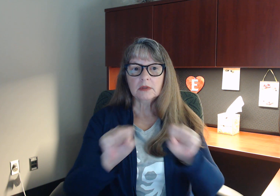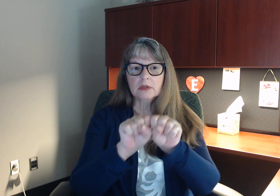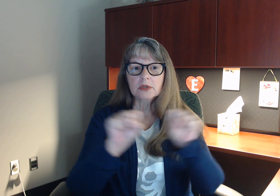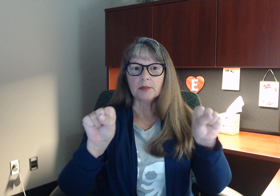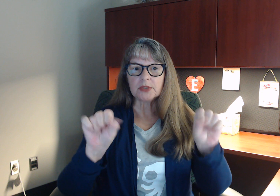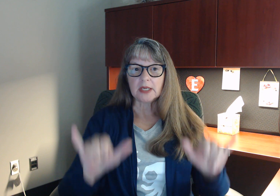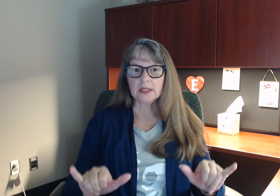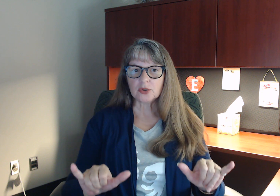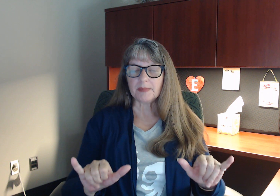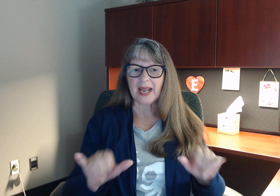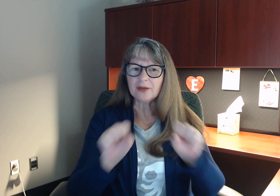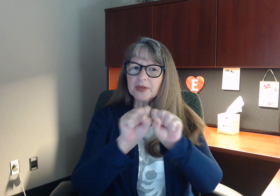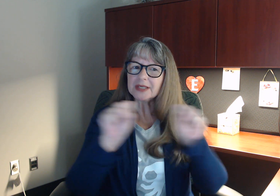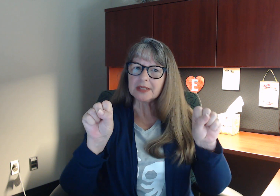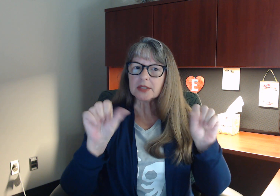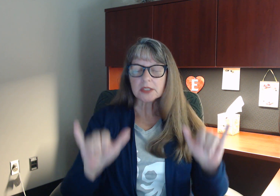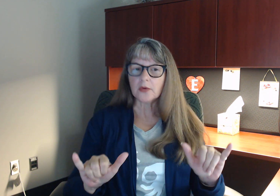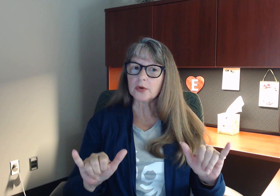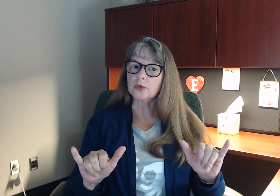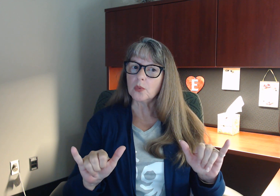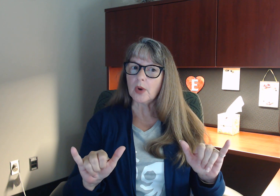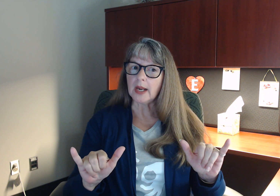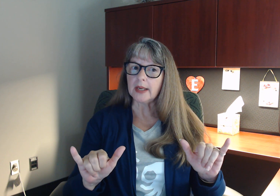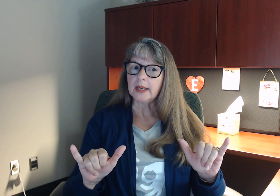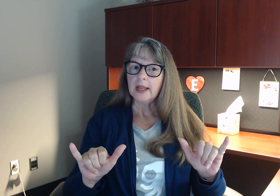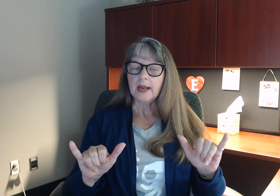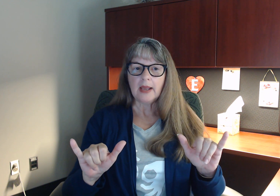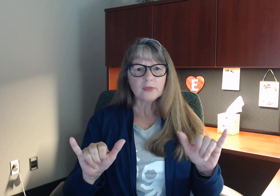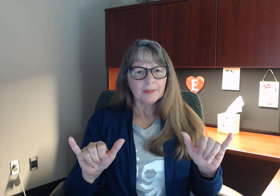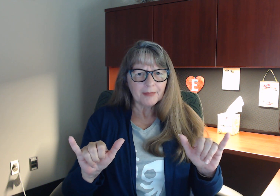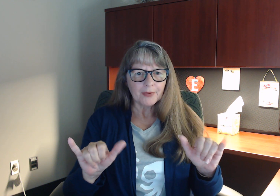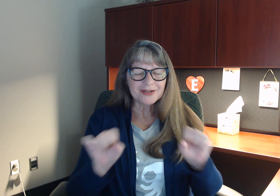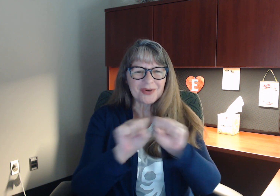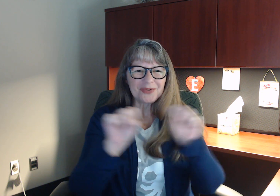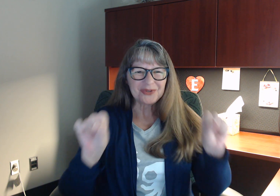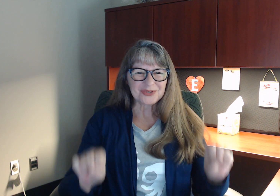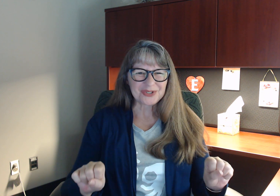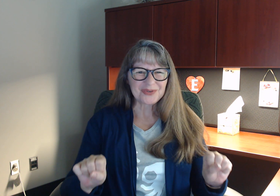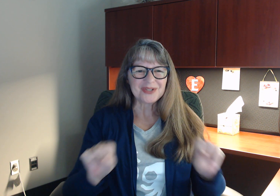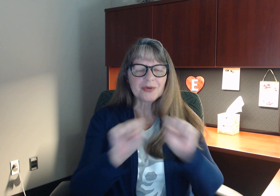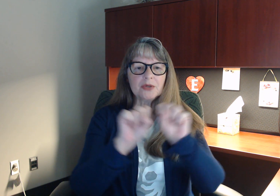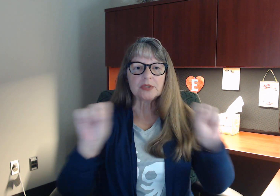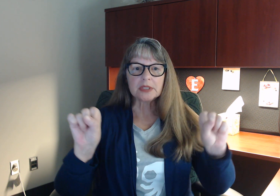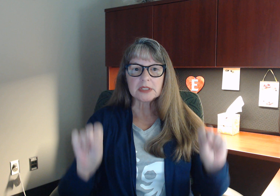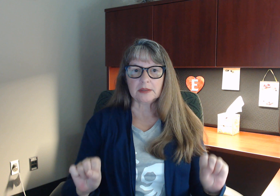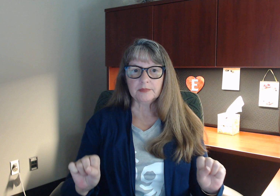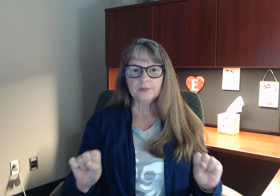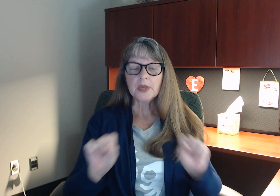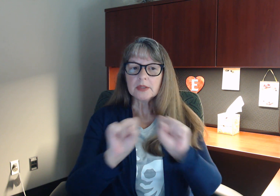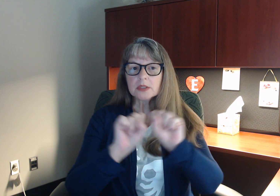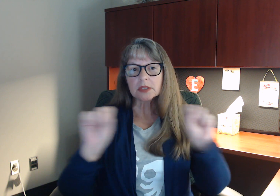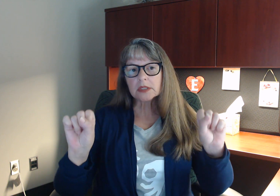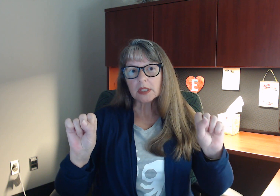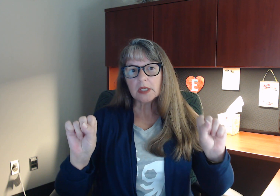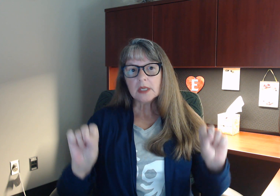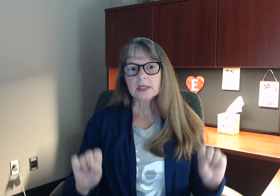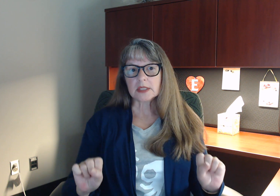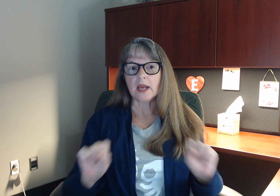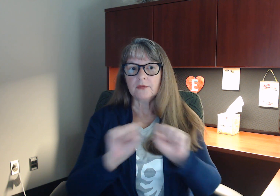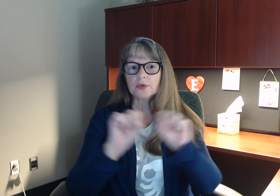It's almost like initial, but I don't think it's necessary to do Y, and I have to remember it, so I don't usually do it. So I do system. This is the sign for